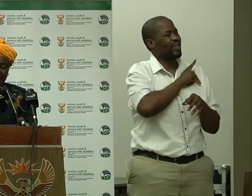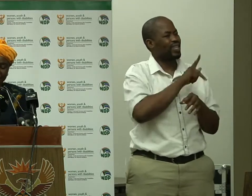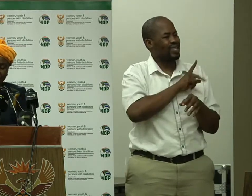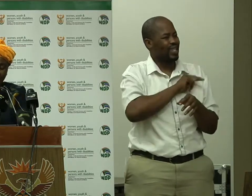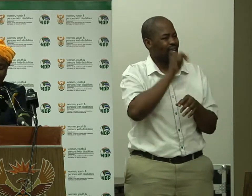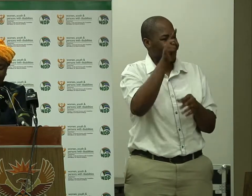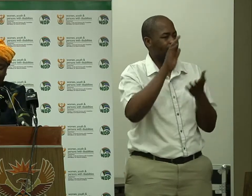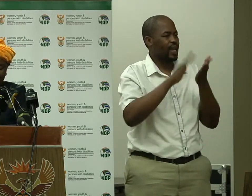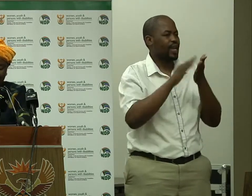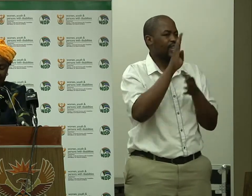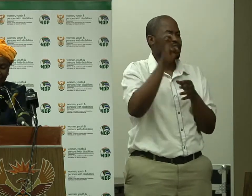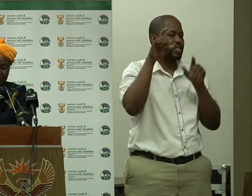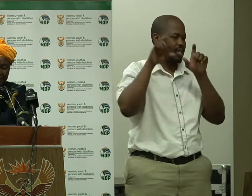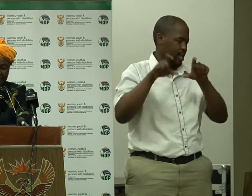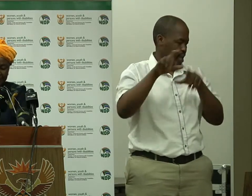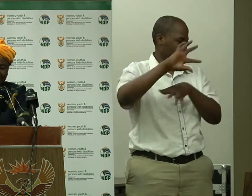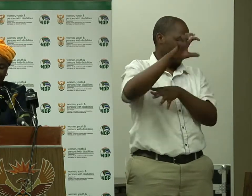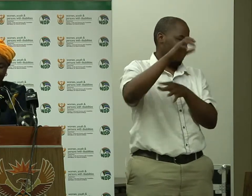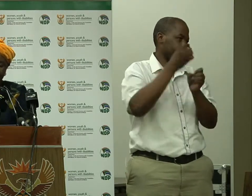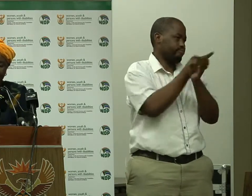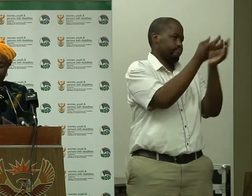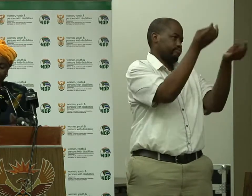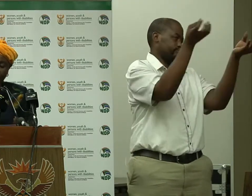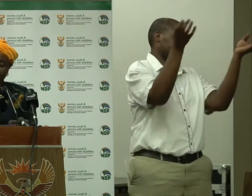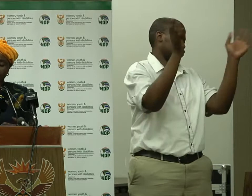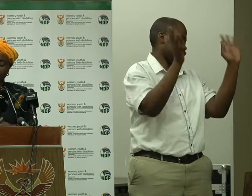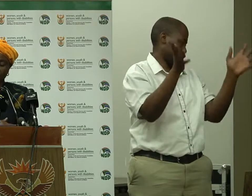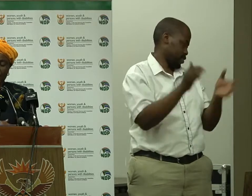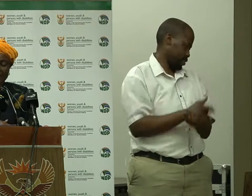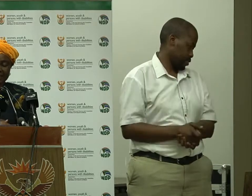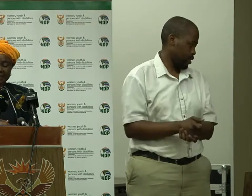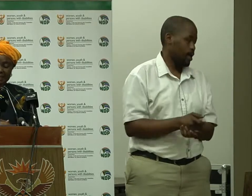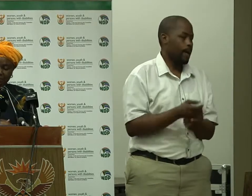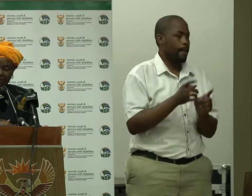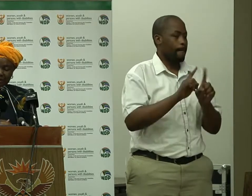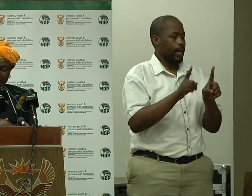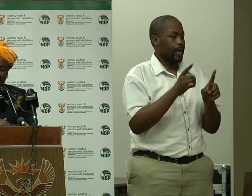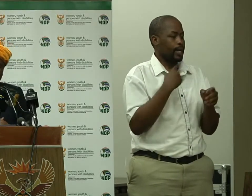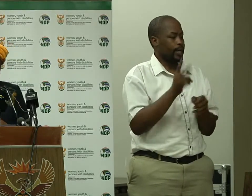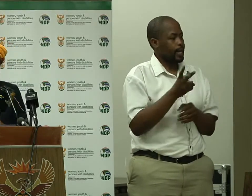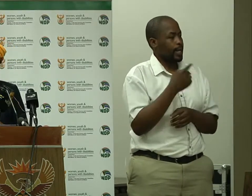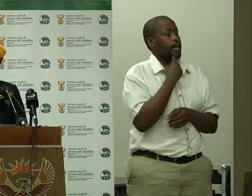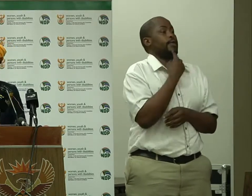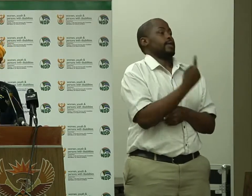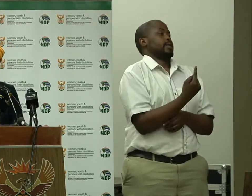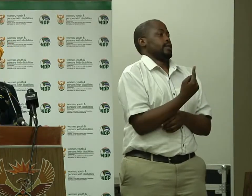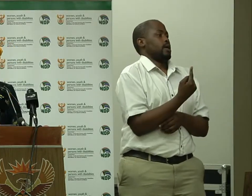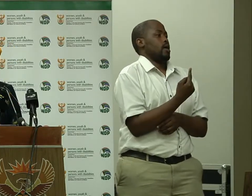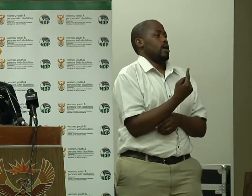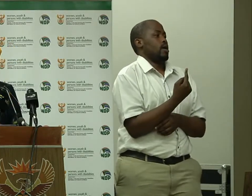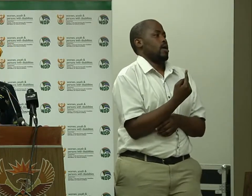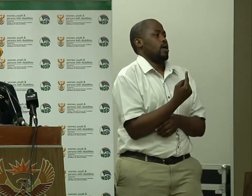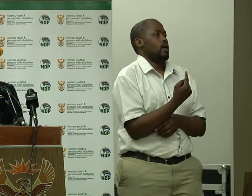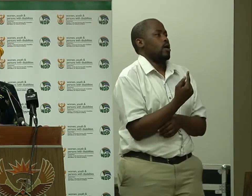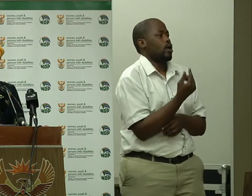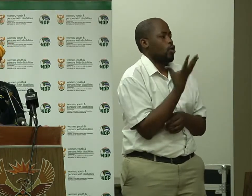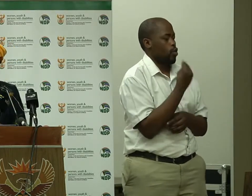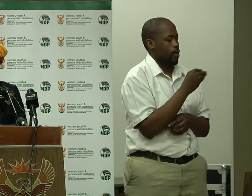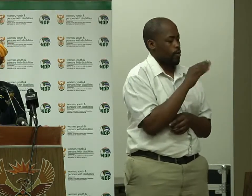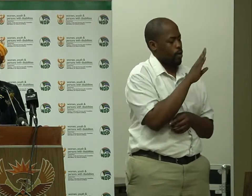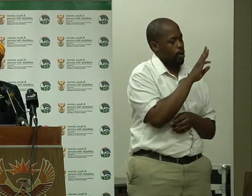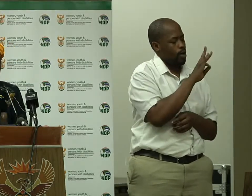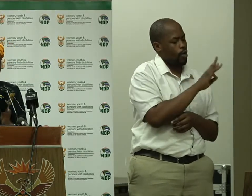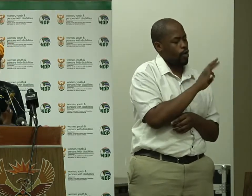Eastern Cape provinces. But also, as it has been said, we held